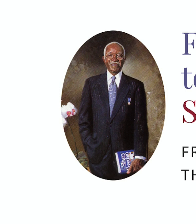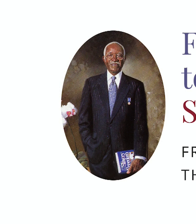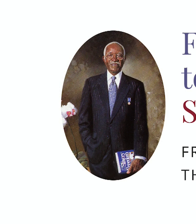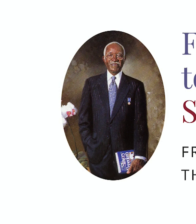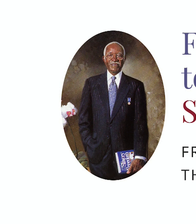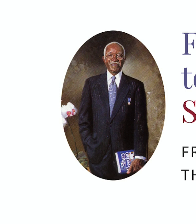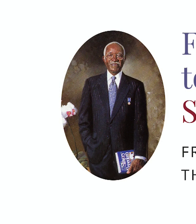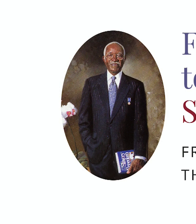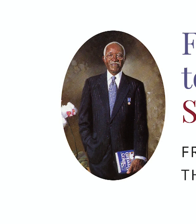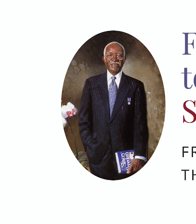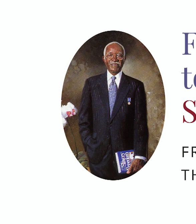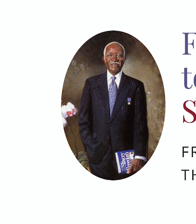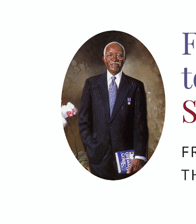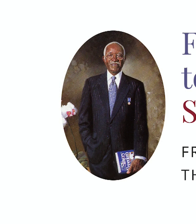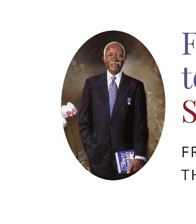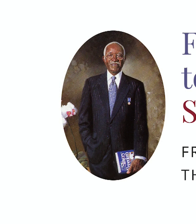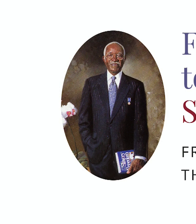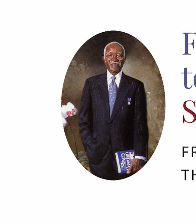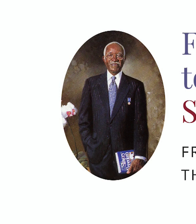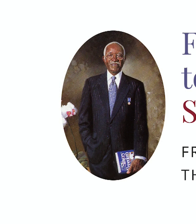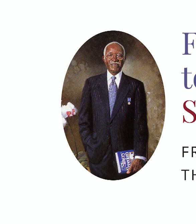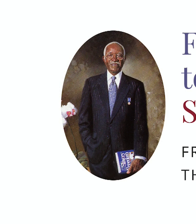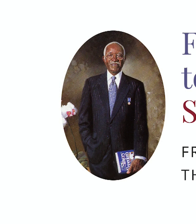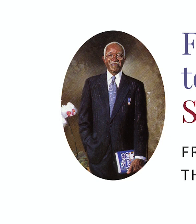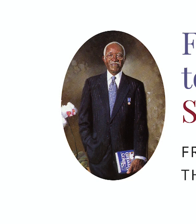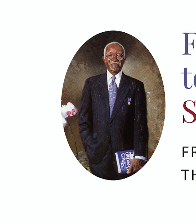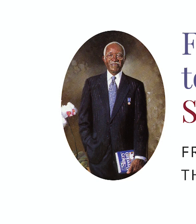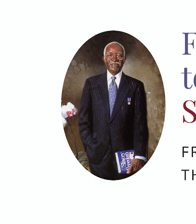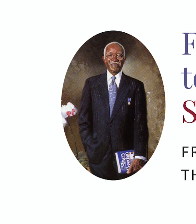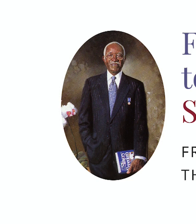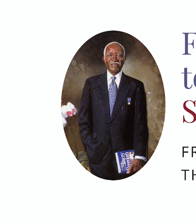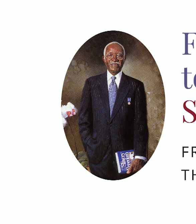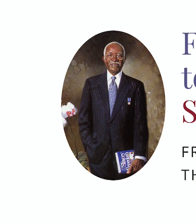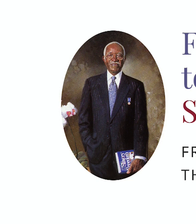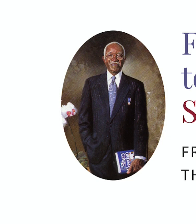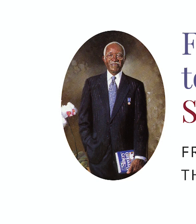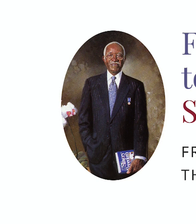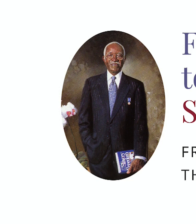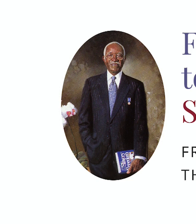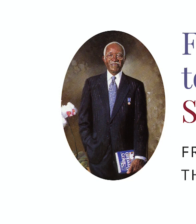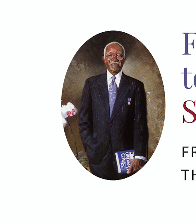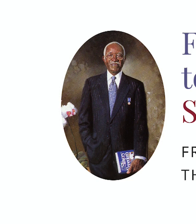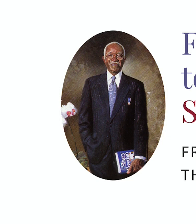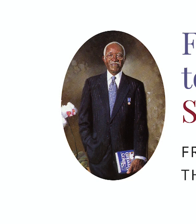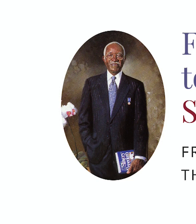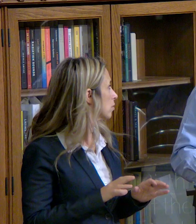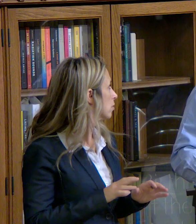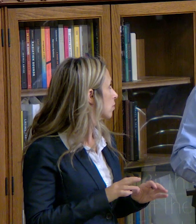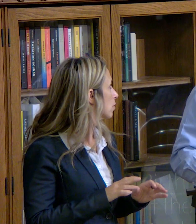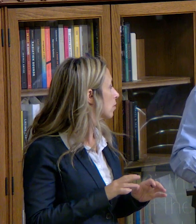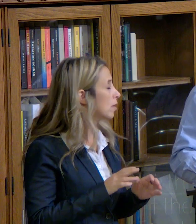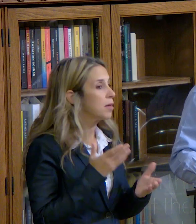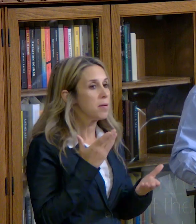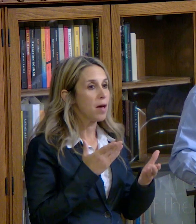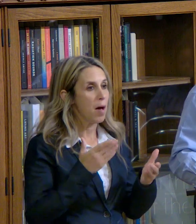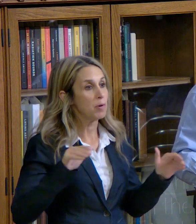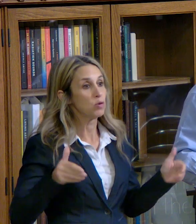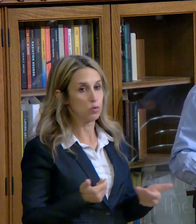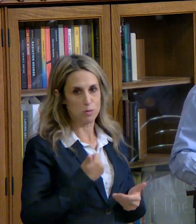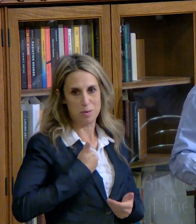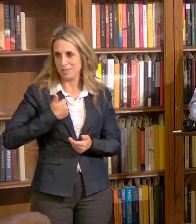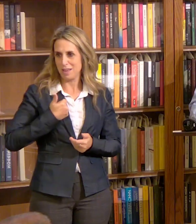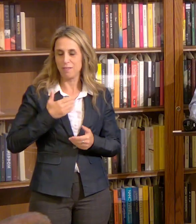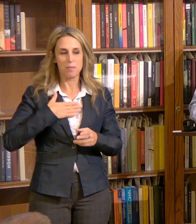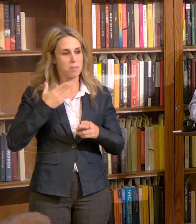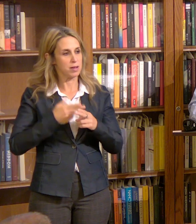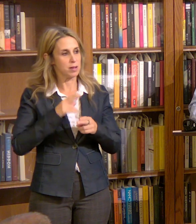um first and foremost uh let me introduce myself for those who may not have caught my name my